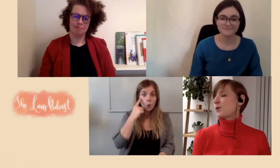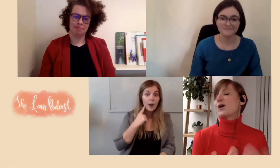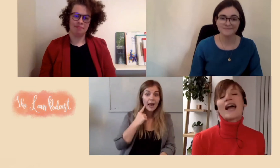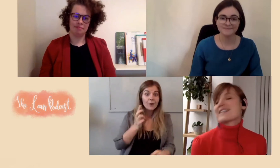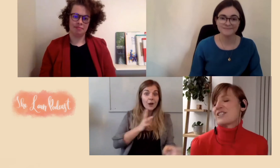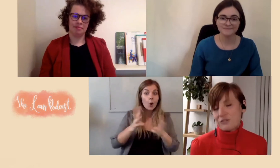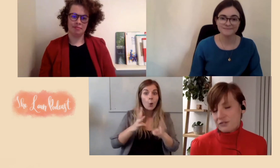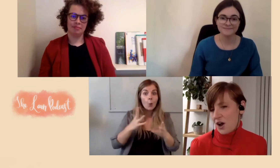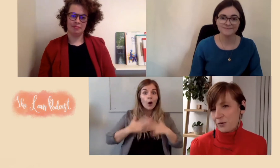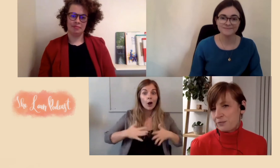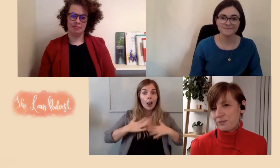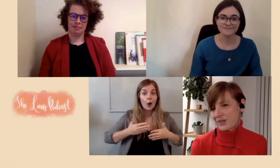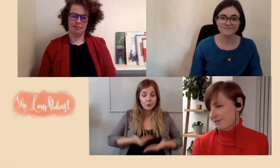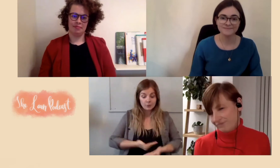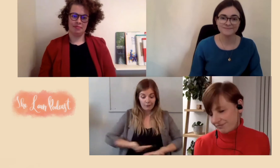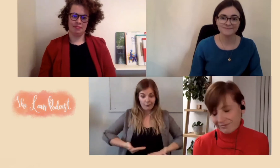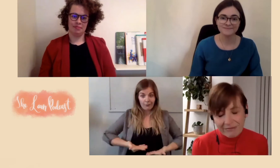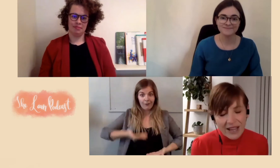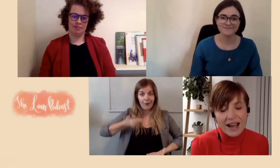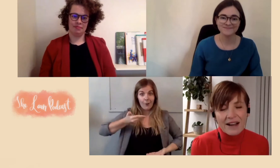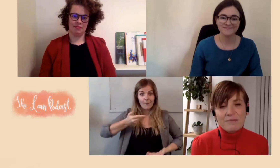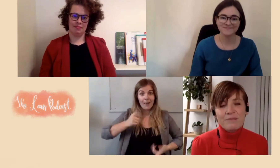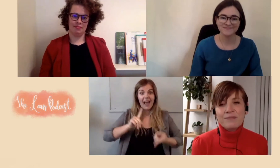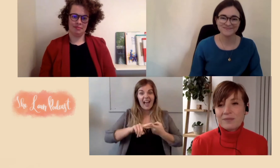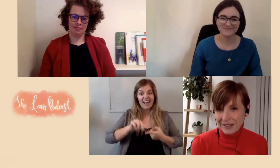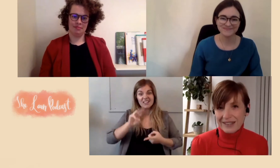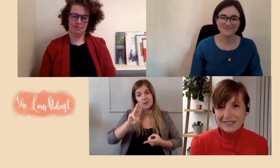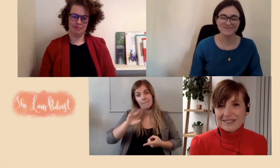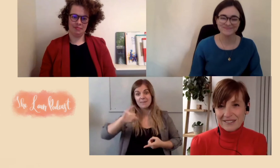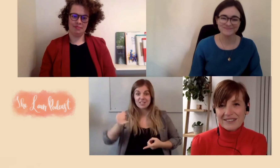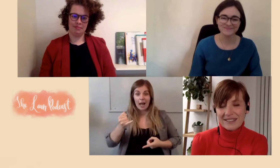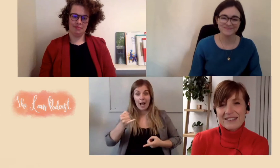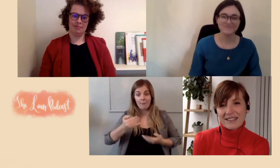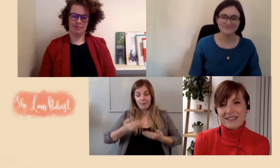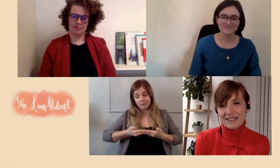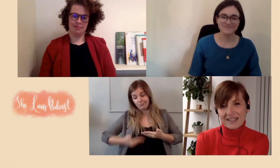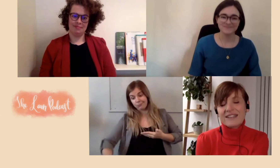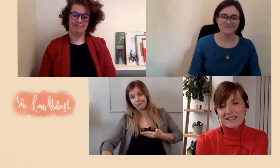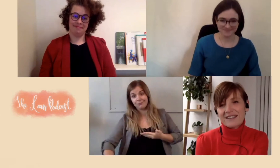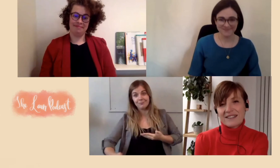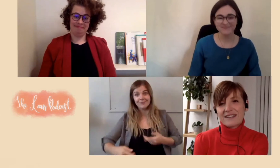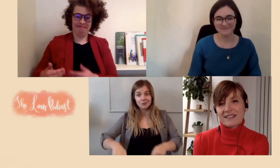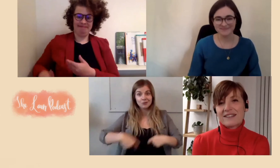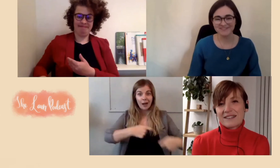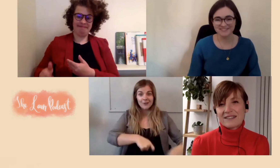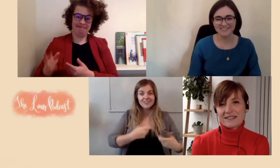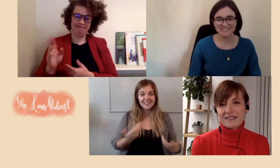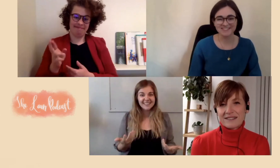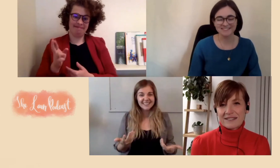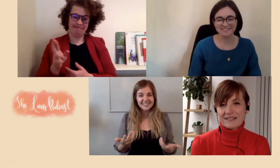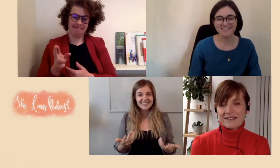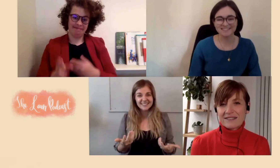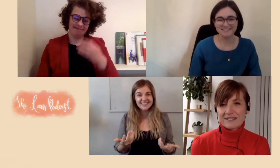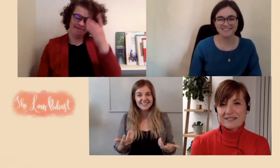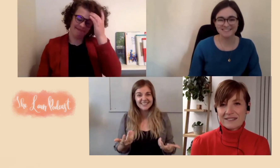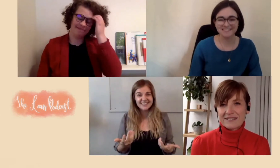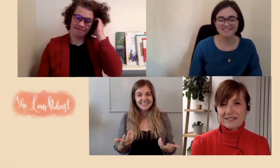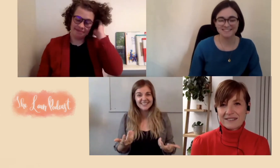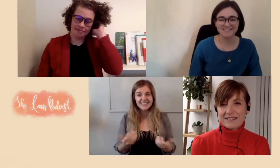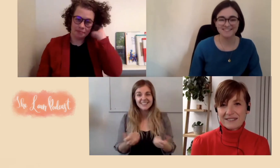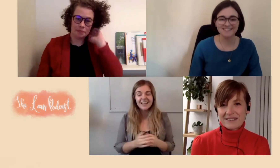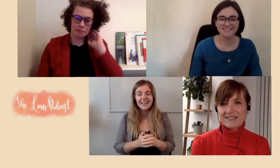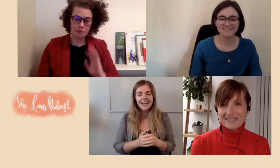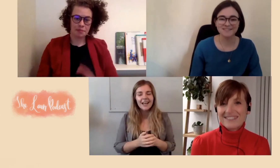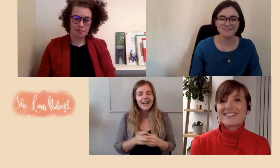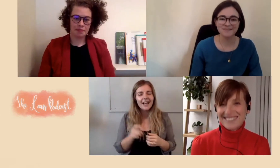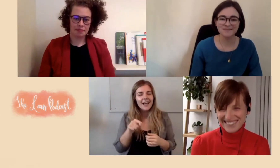work clothes from the waist up and then wearing the pajamas from the waist out. Yeah. So it's thinking about in terms,